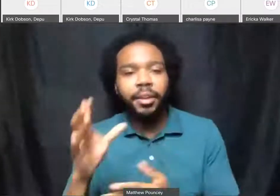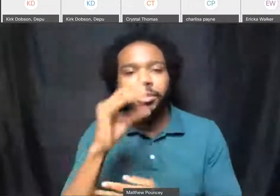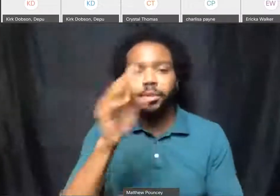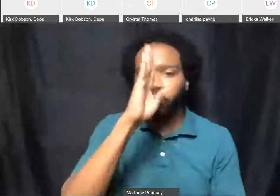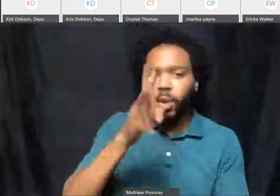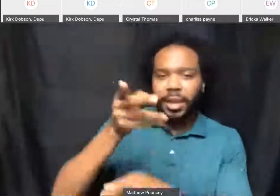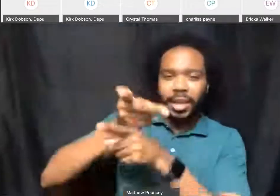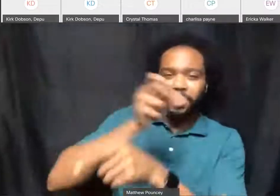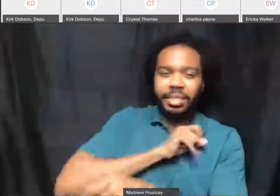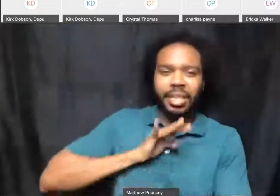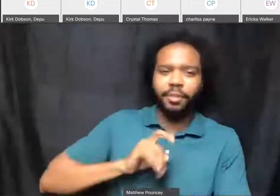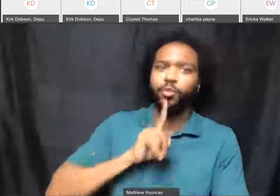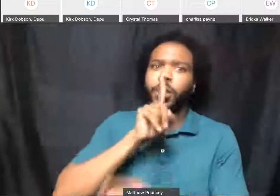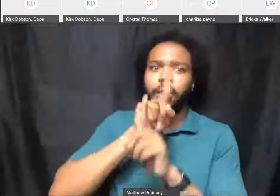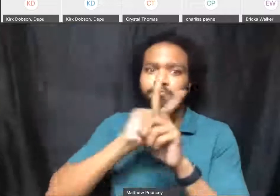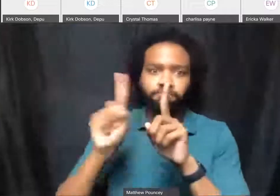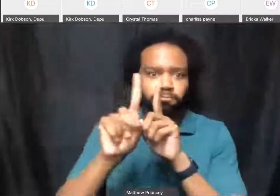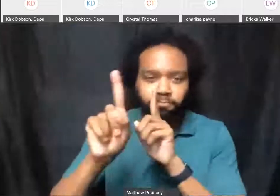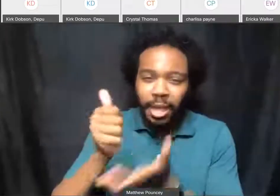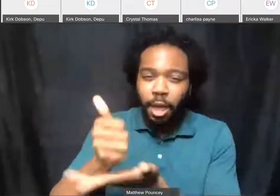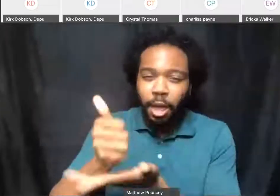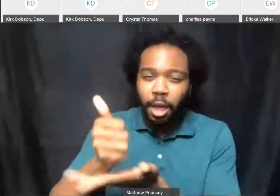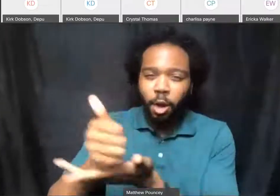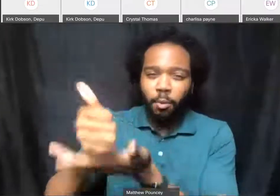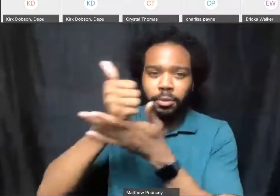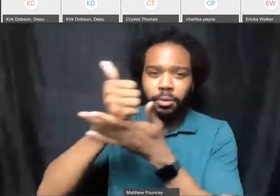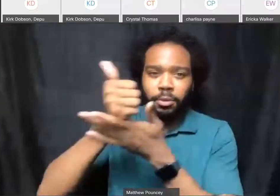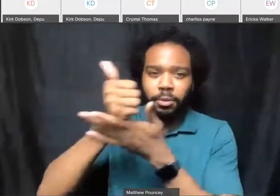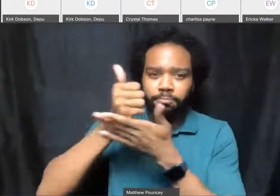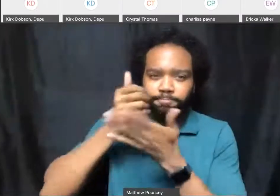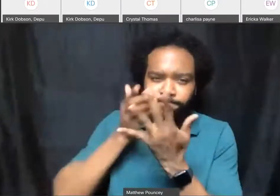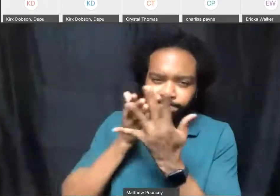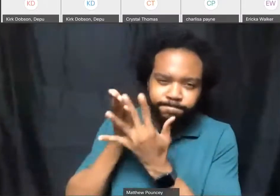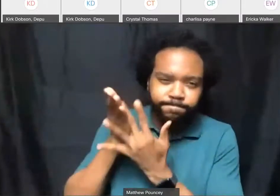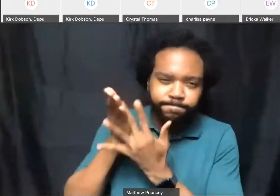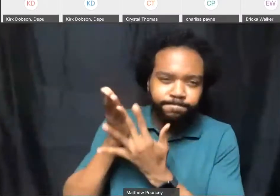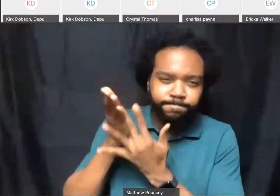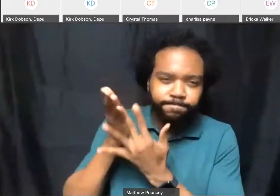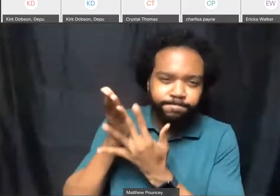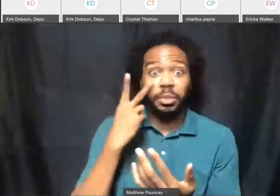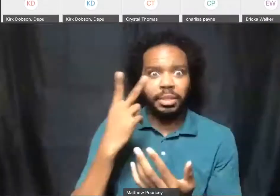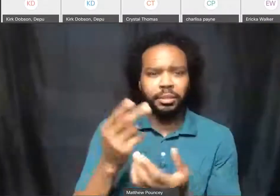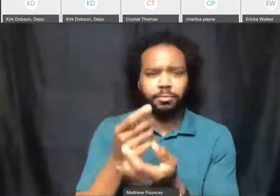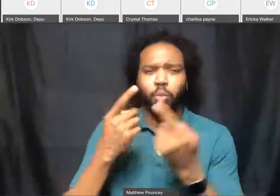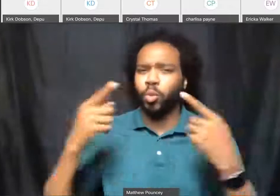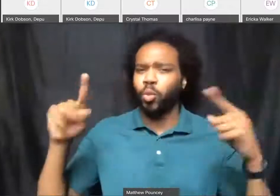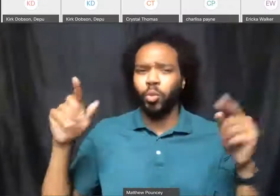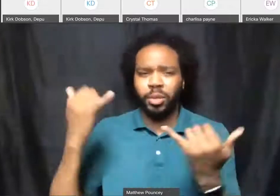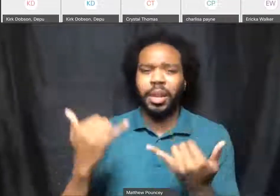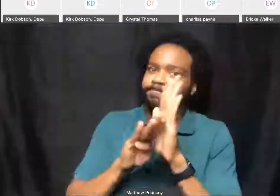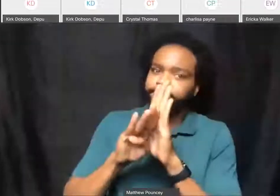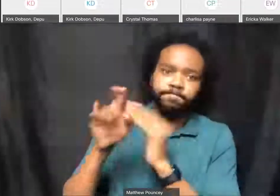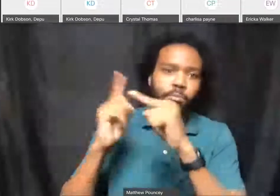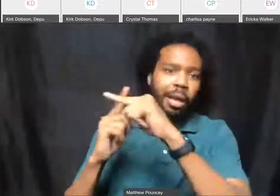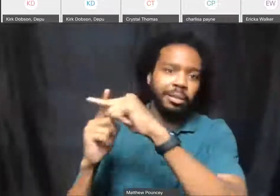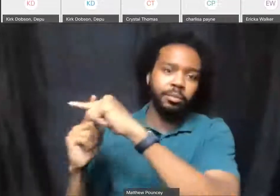front lines of helping us get through this. We've seen so much better outcomes. We want to continue to see those positive outcomes, but we